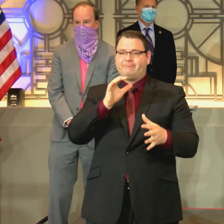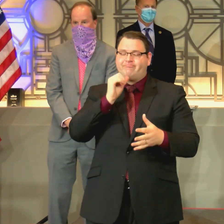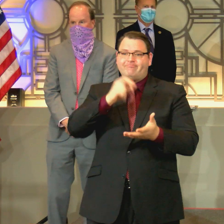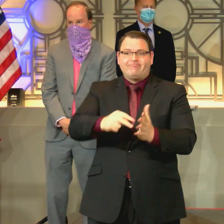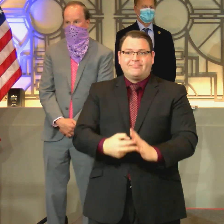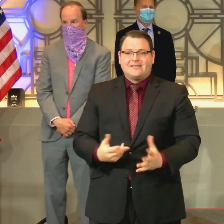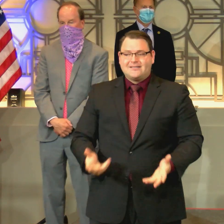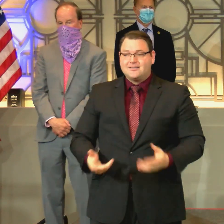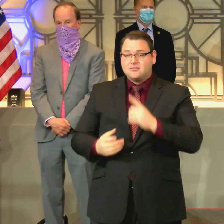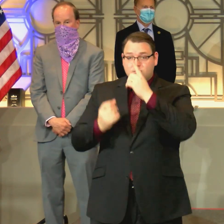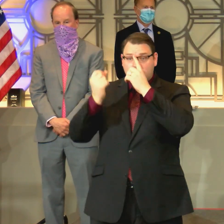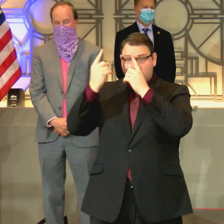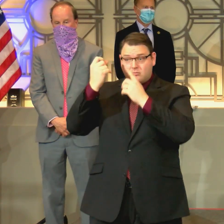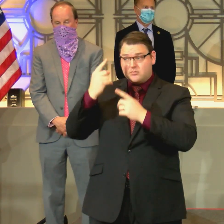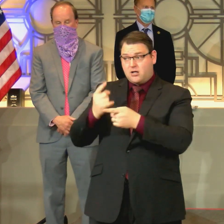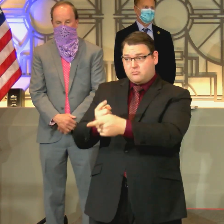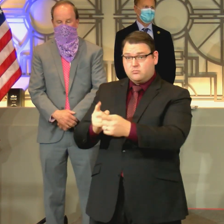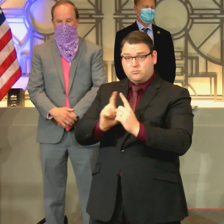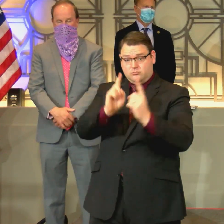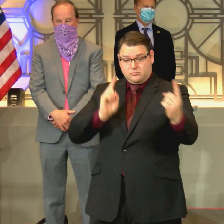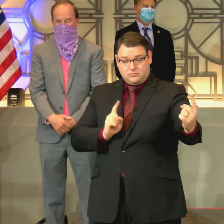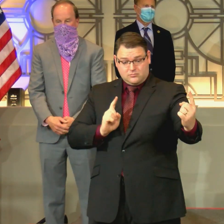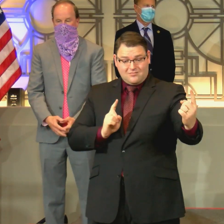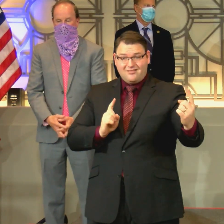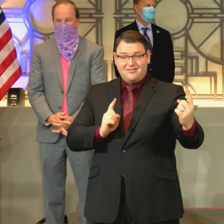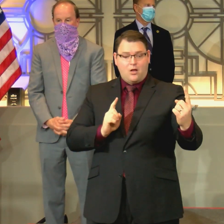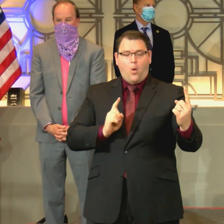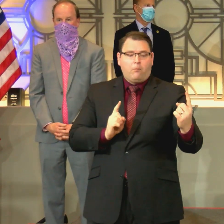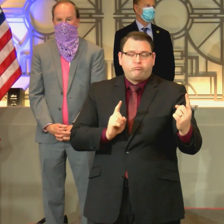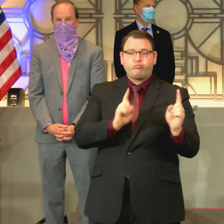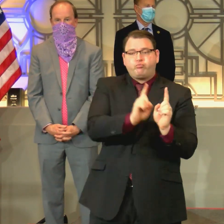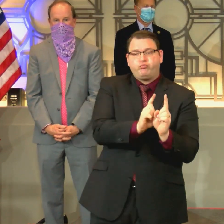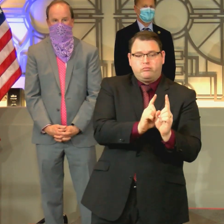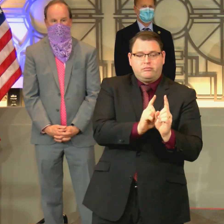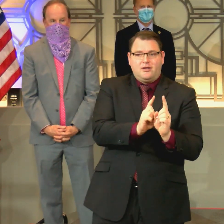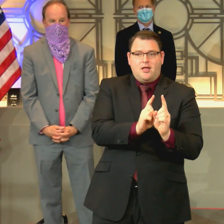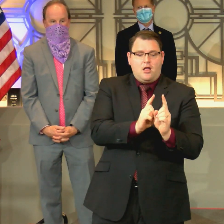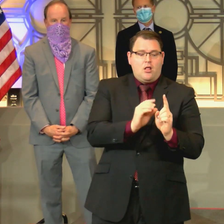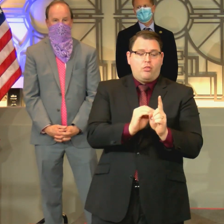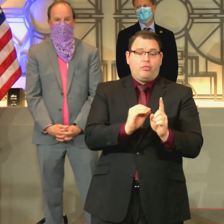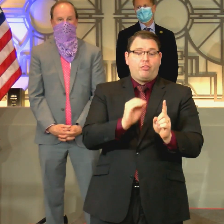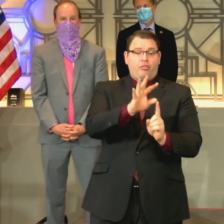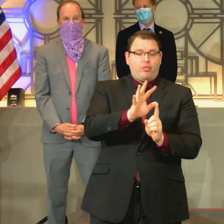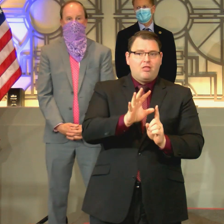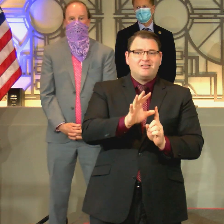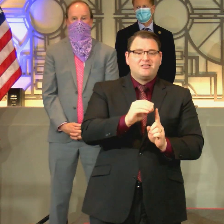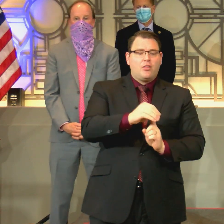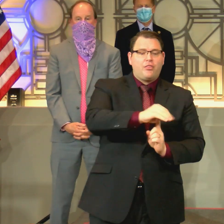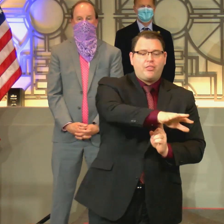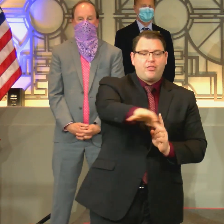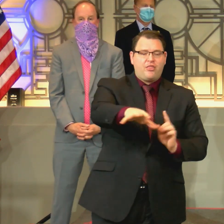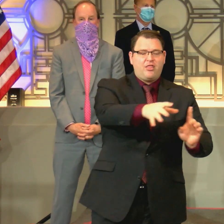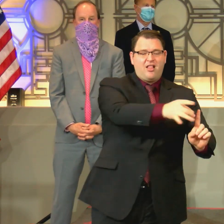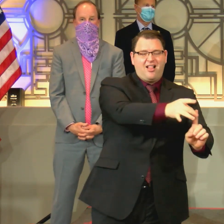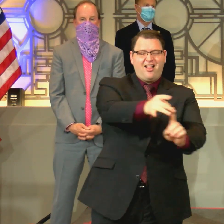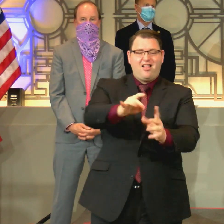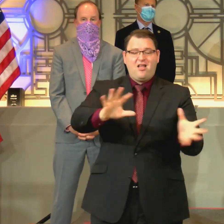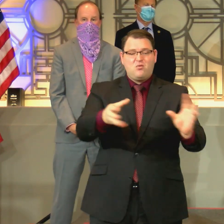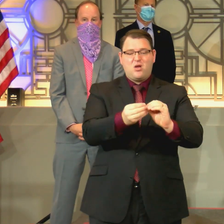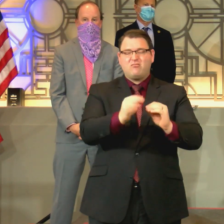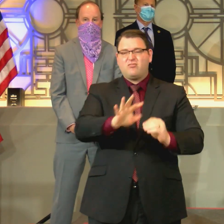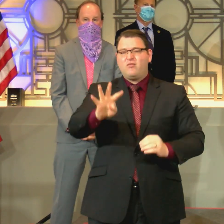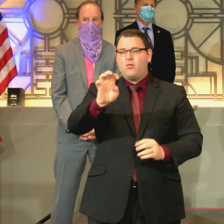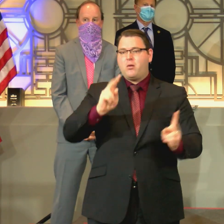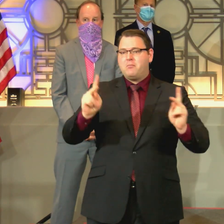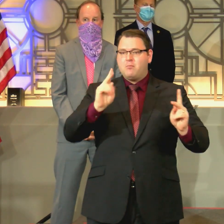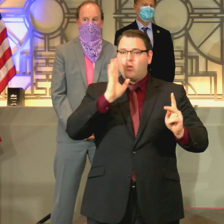would routinely infect without social distancing, that within a month that comes to just over 400 people would be infected. If they were to cut